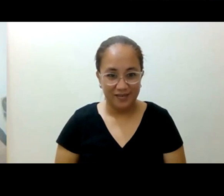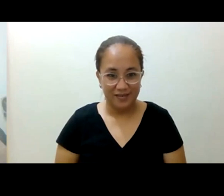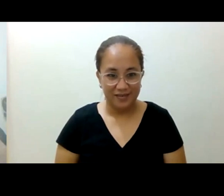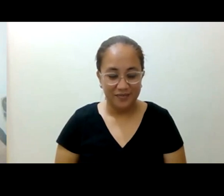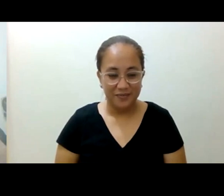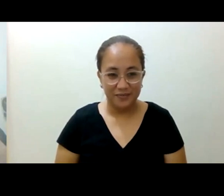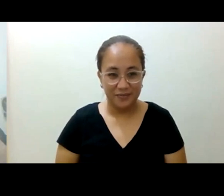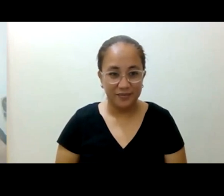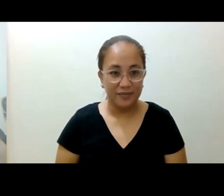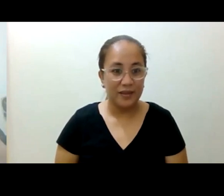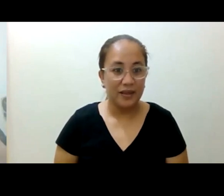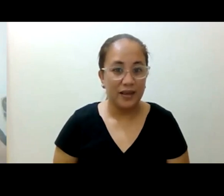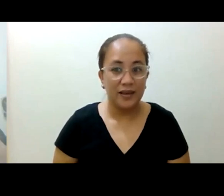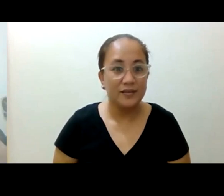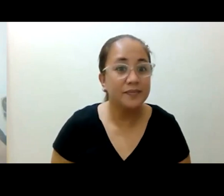So quick.